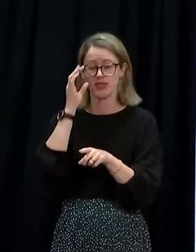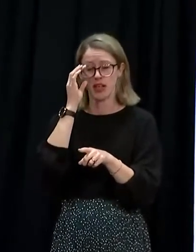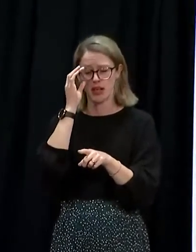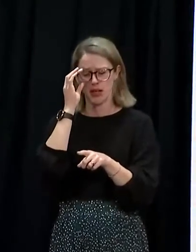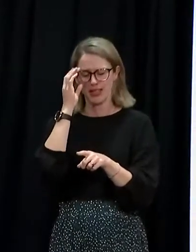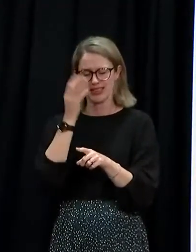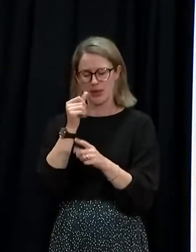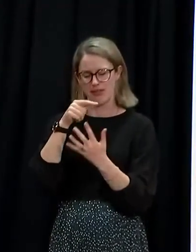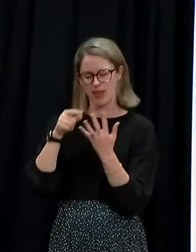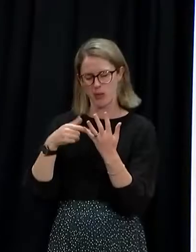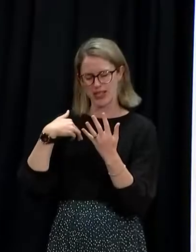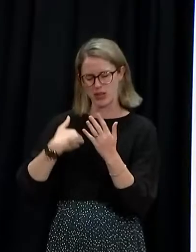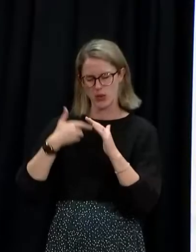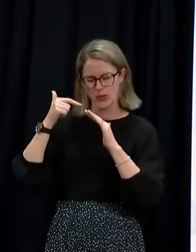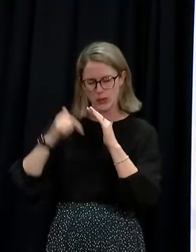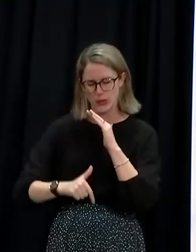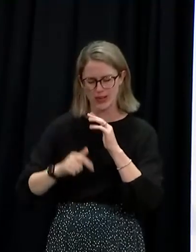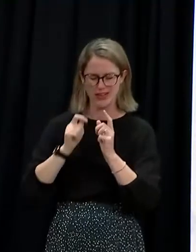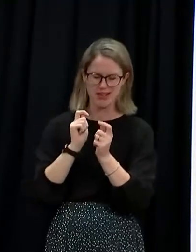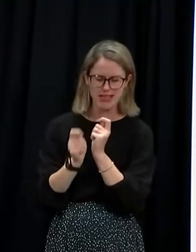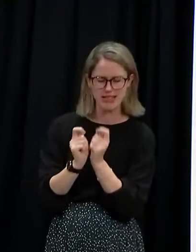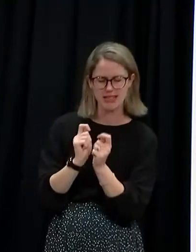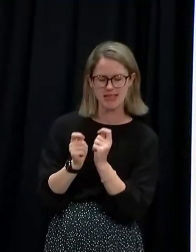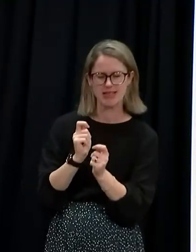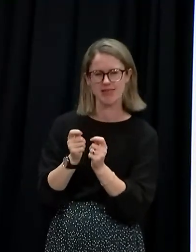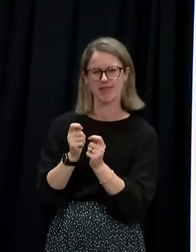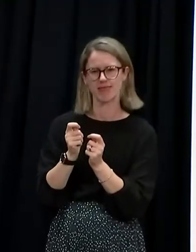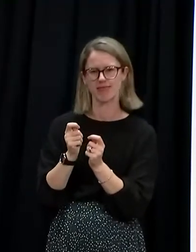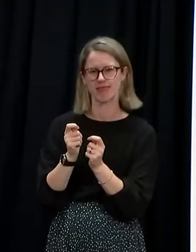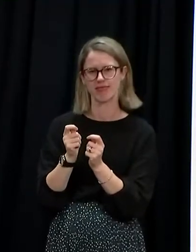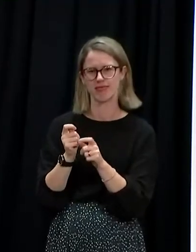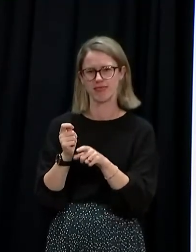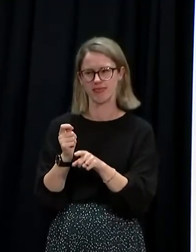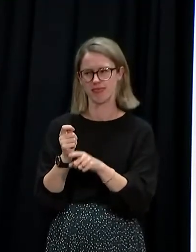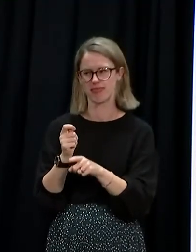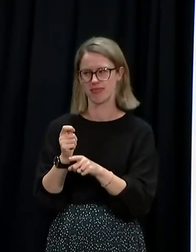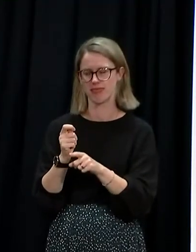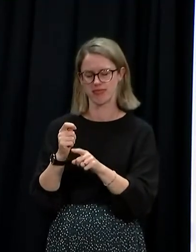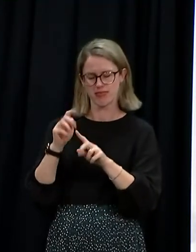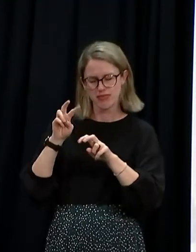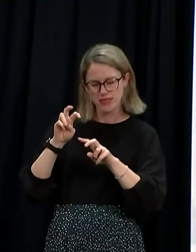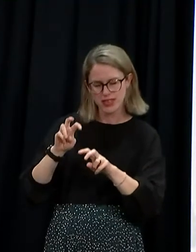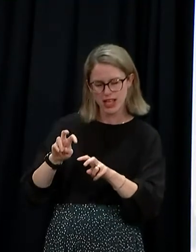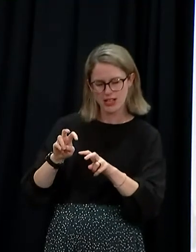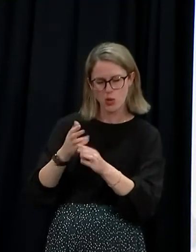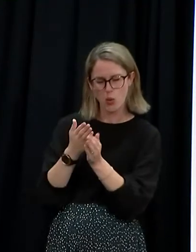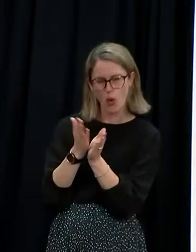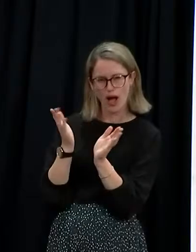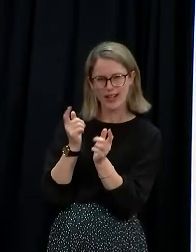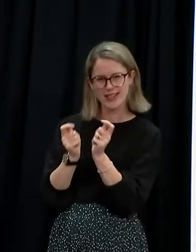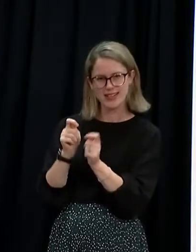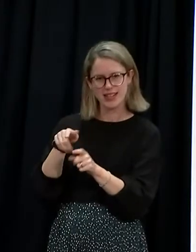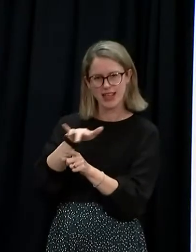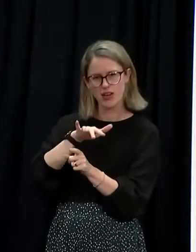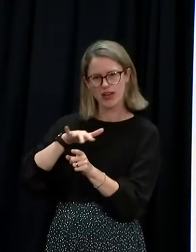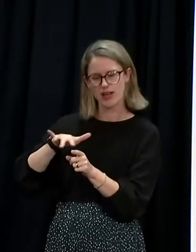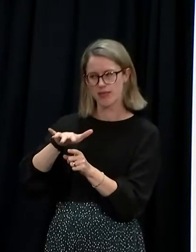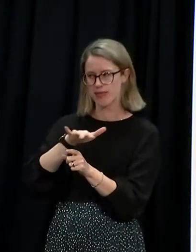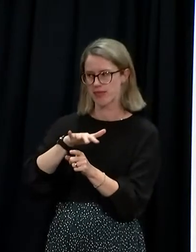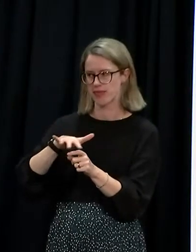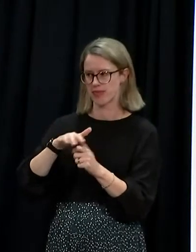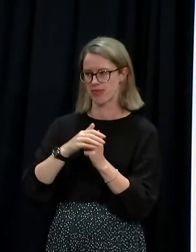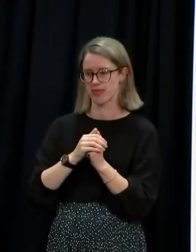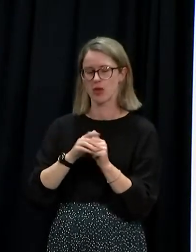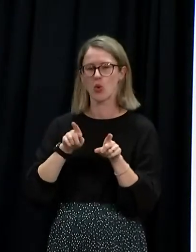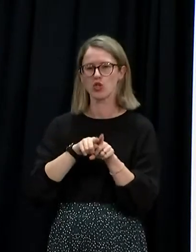where we need to really test some of those that help with the source investigation through some wider testing. And you can see